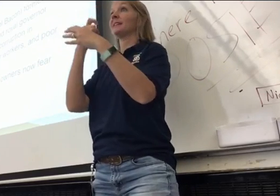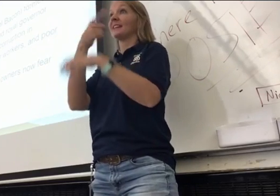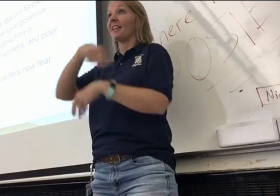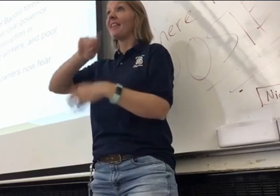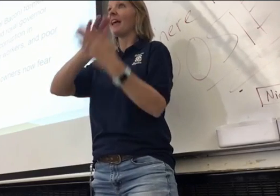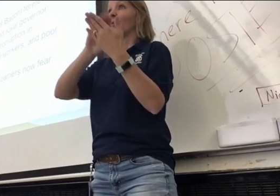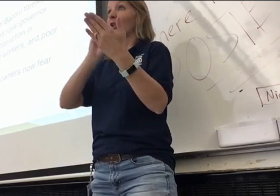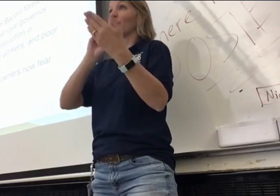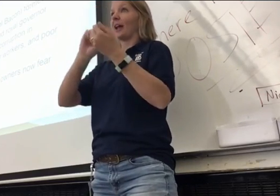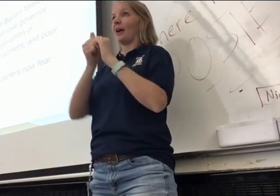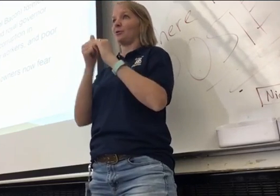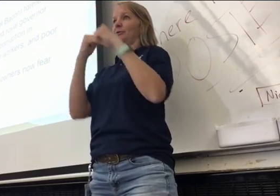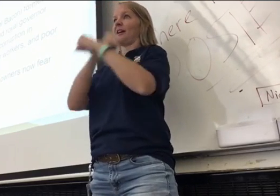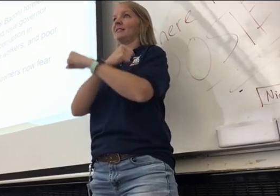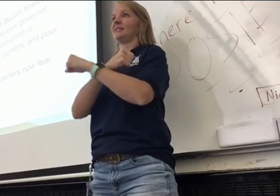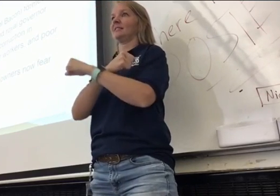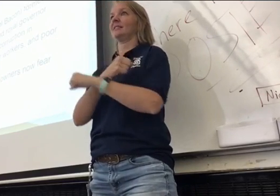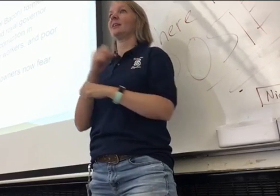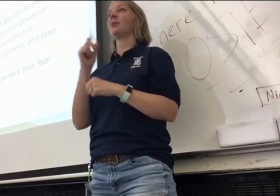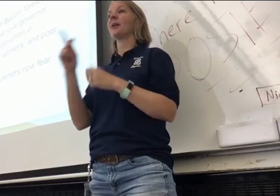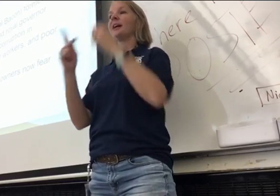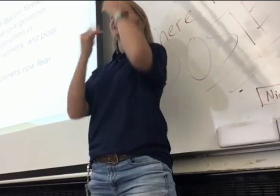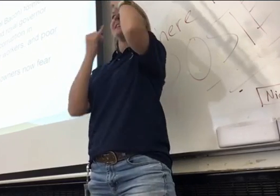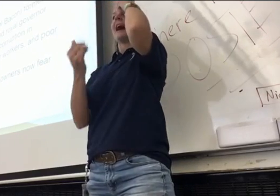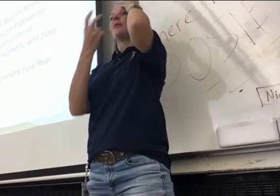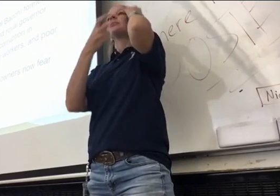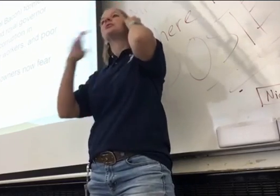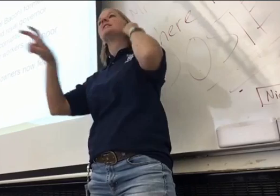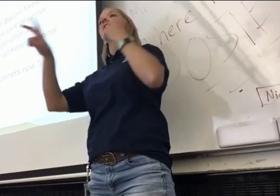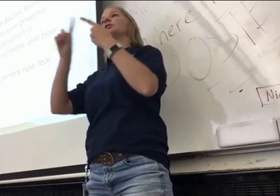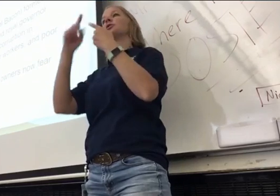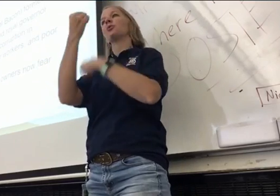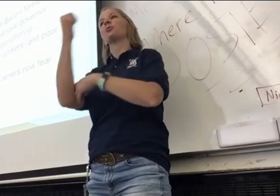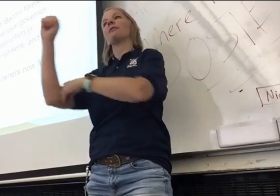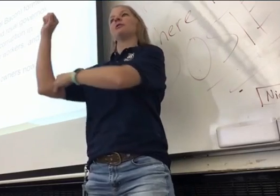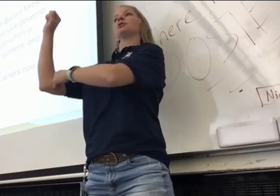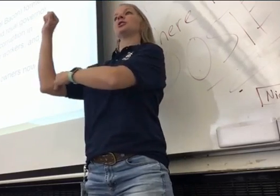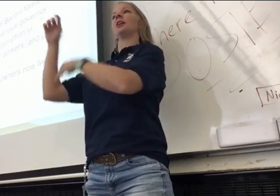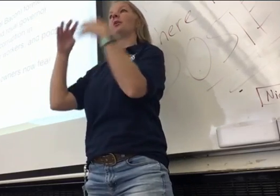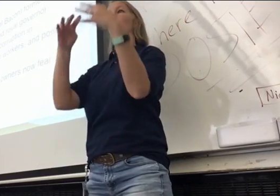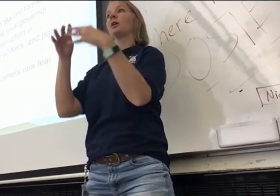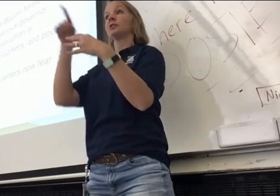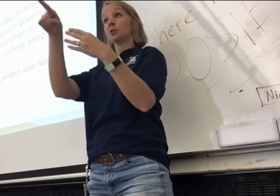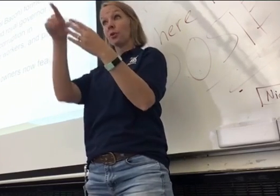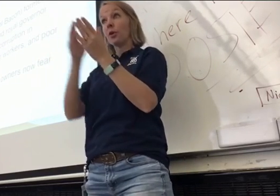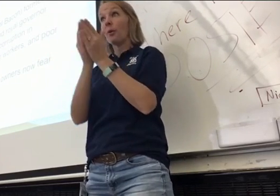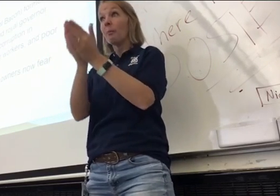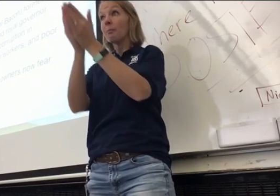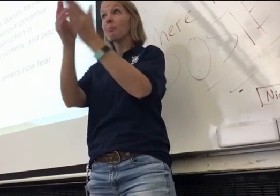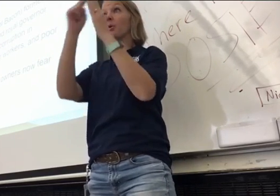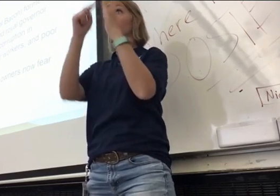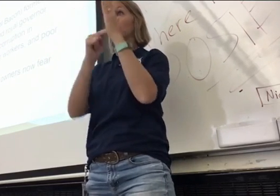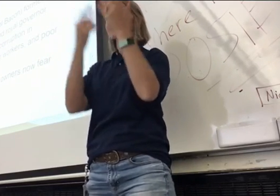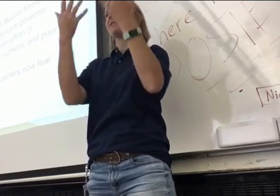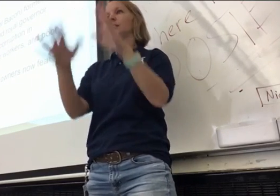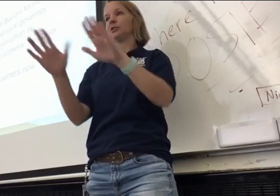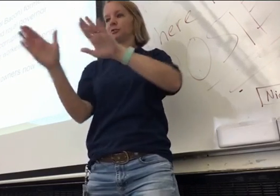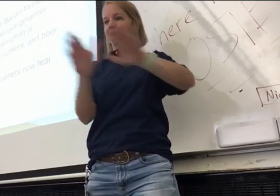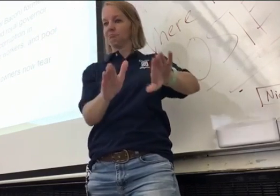fight. Okay? We're going to go ahead and transition to the Revolutionary War. So these notes, boat notes are done.